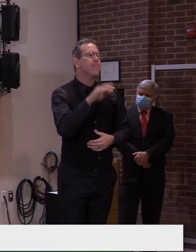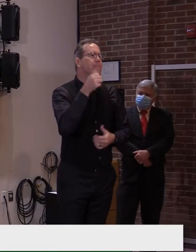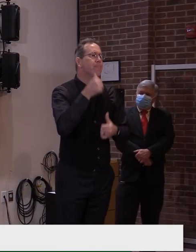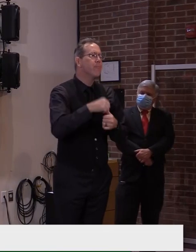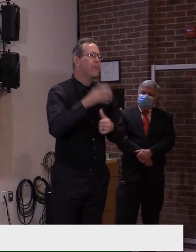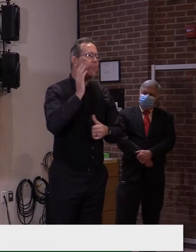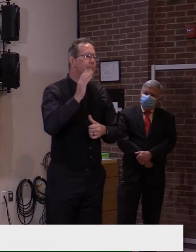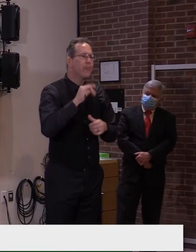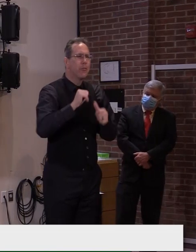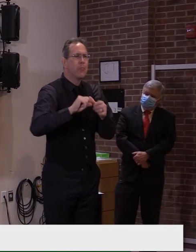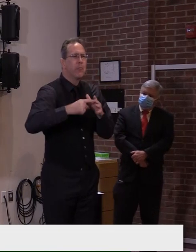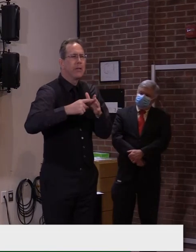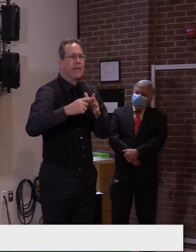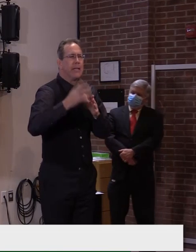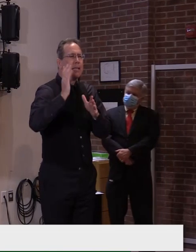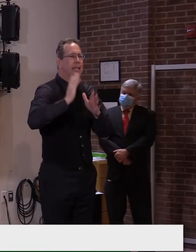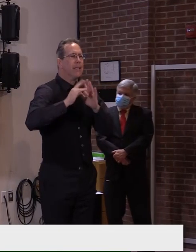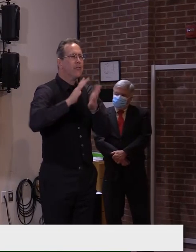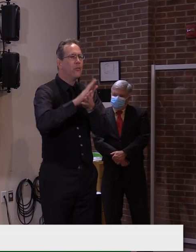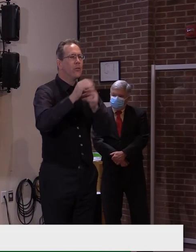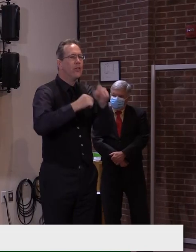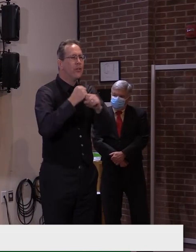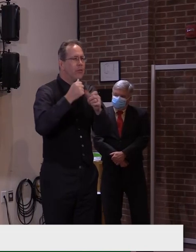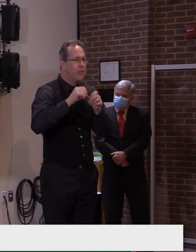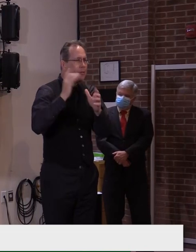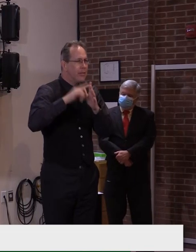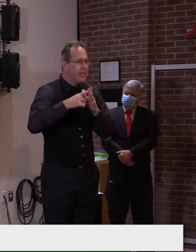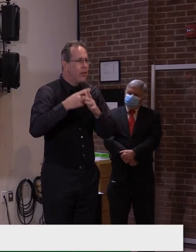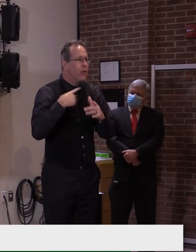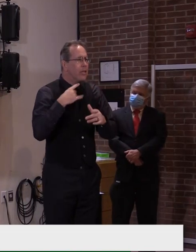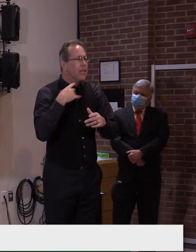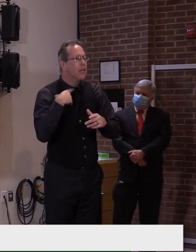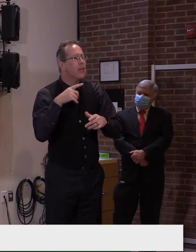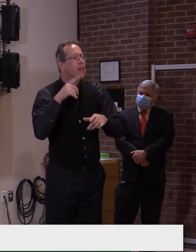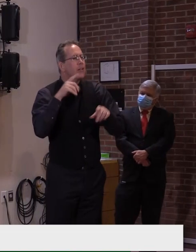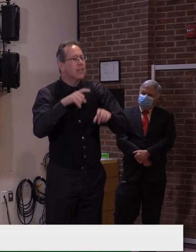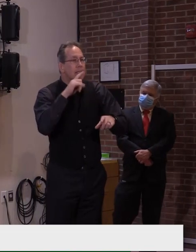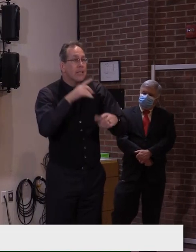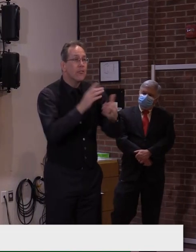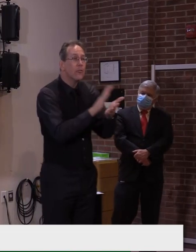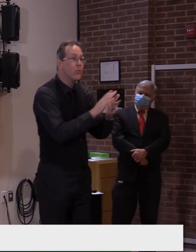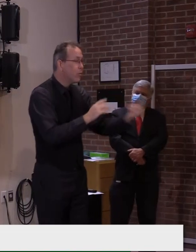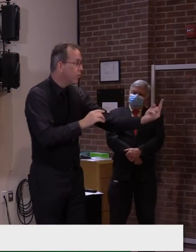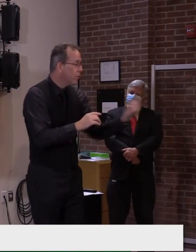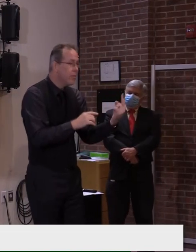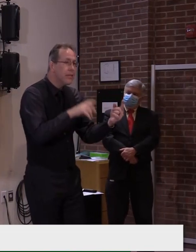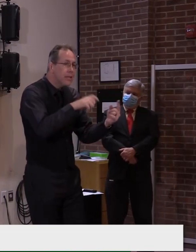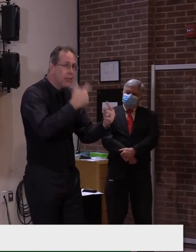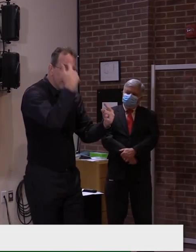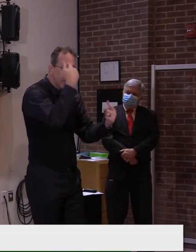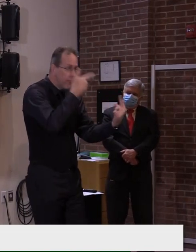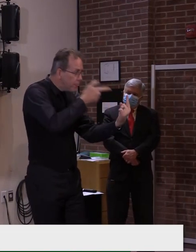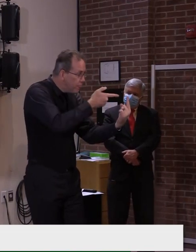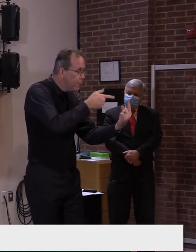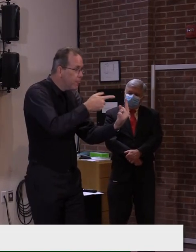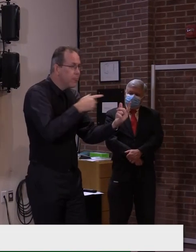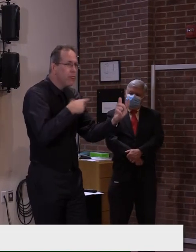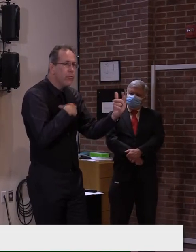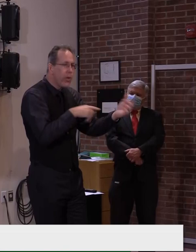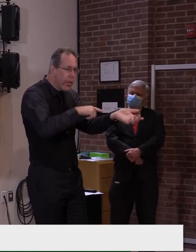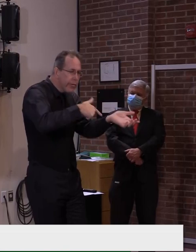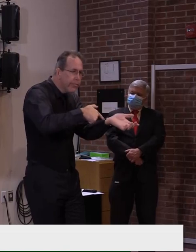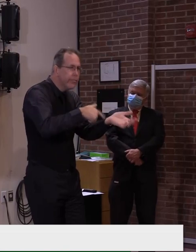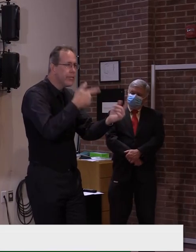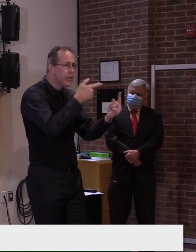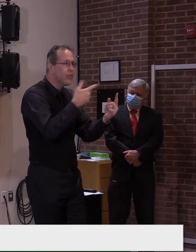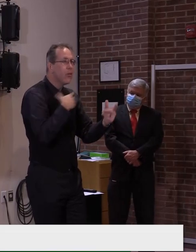enacted symptom checking, which was one of our recommendations. This was pre-vaccination and, to a certain extent, pre-testing.